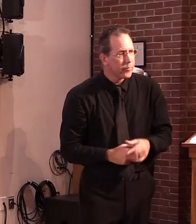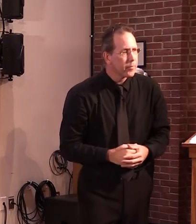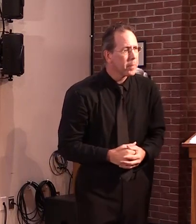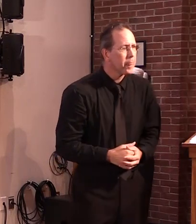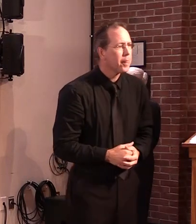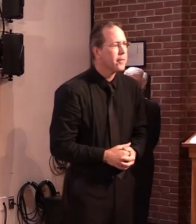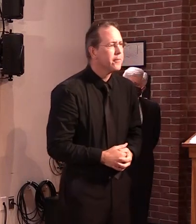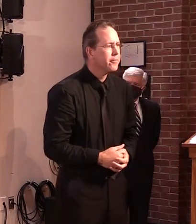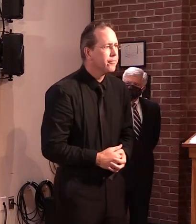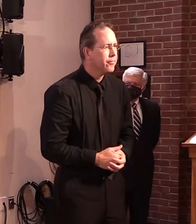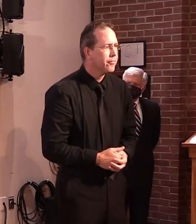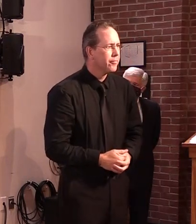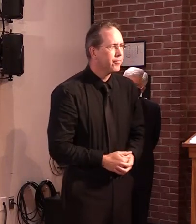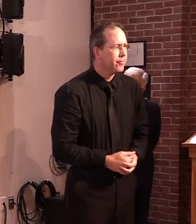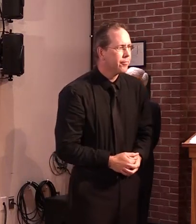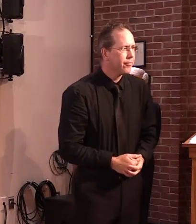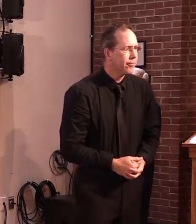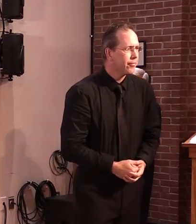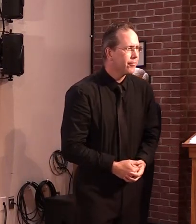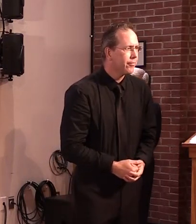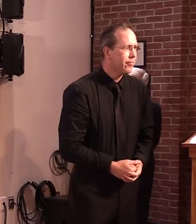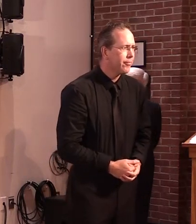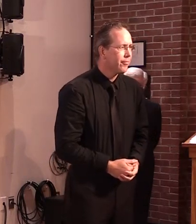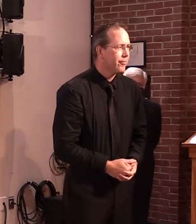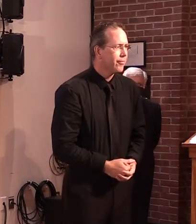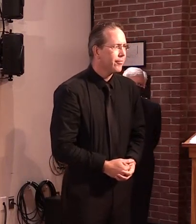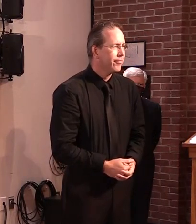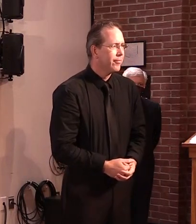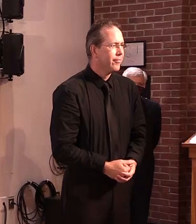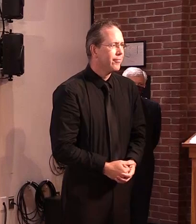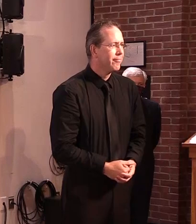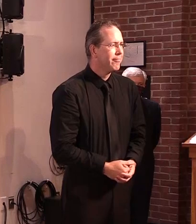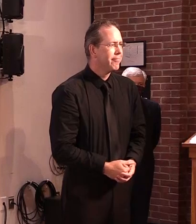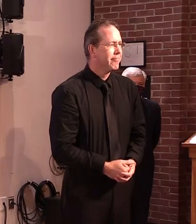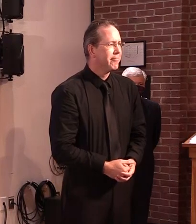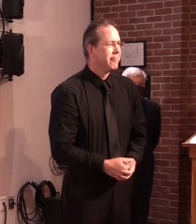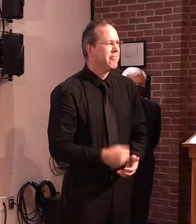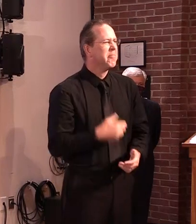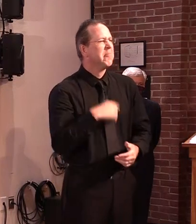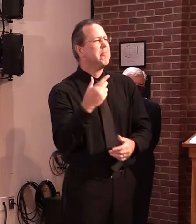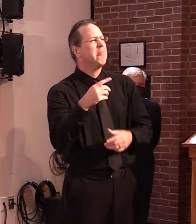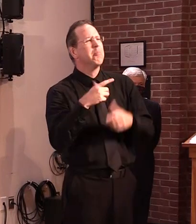Dr. Levine, an opportunity to ask a question or two.